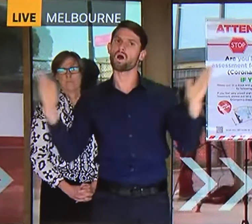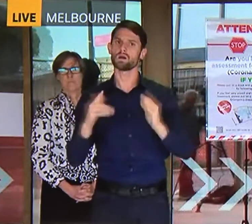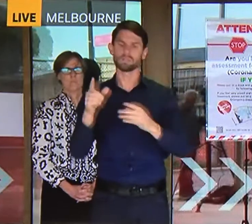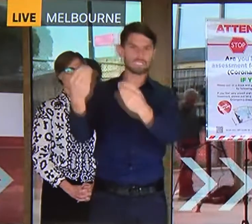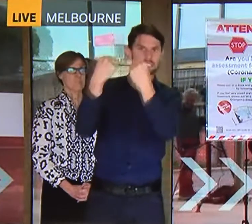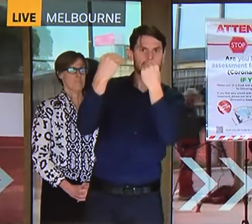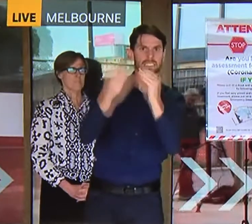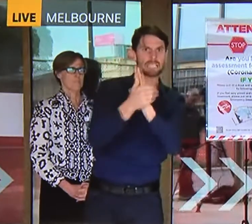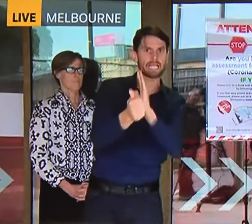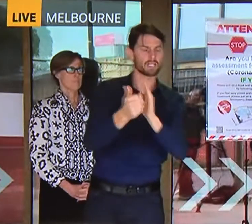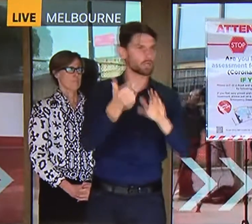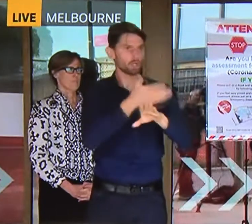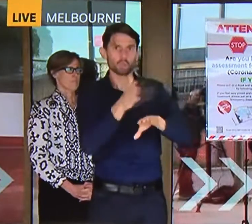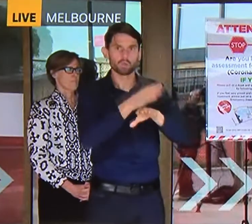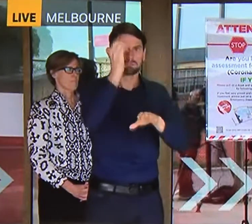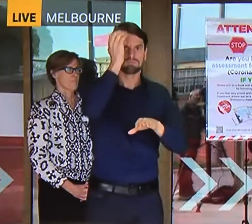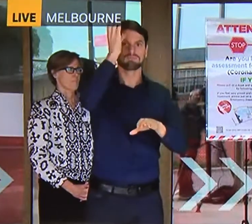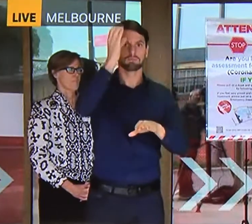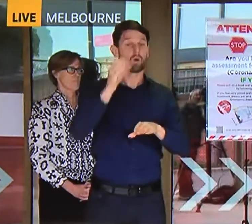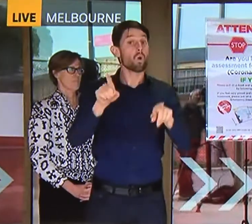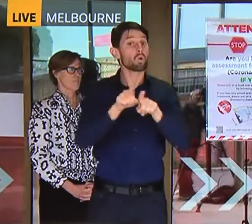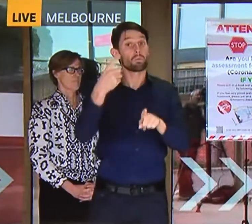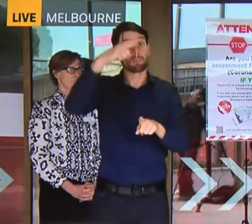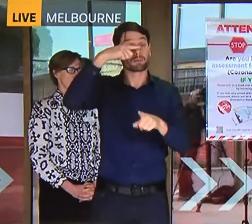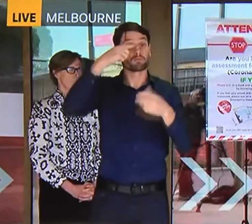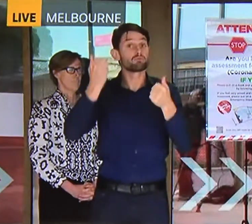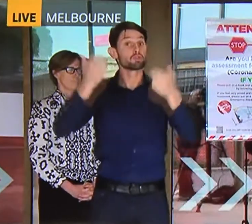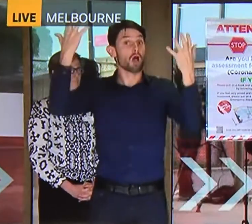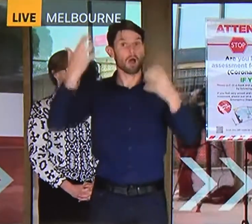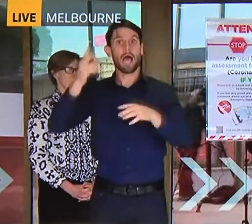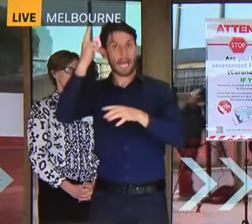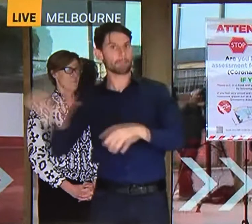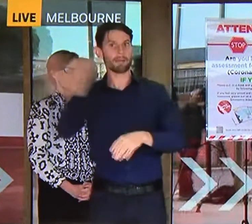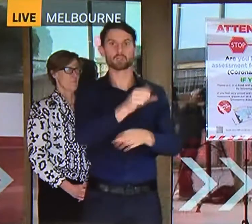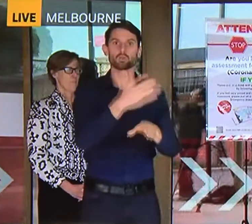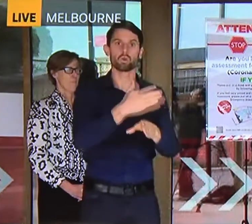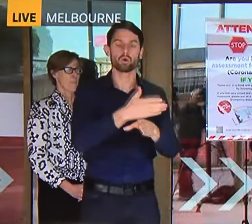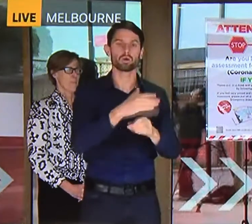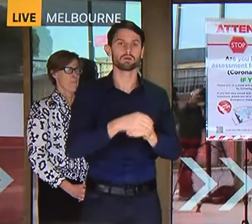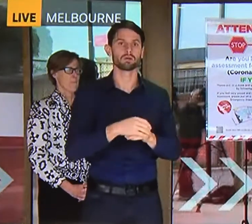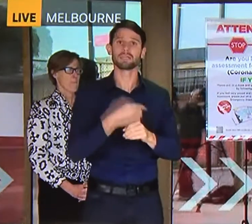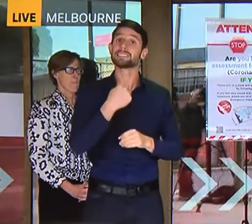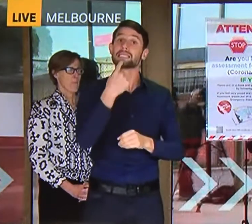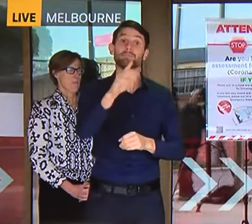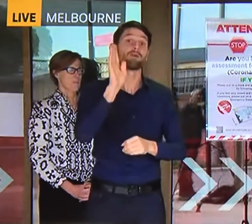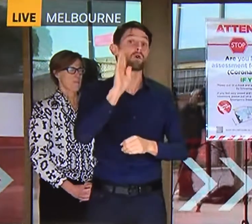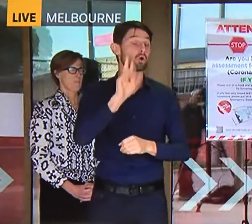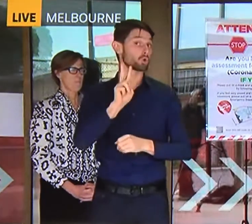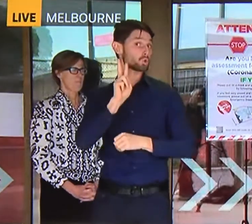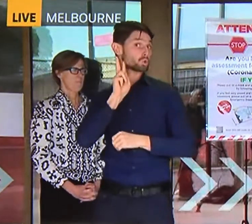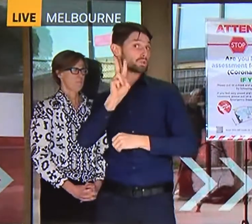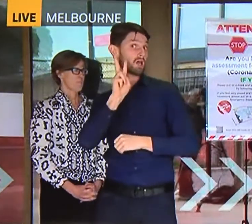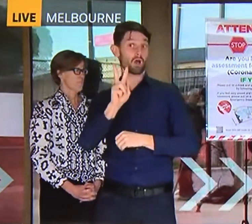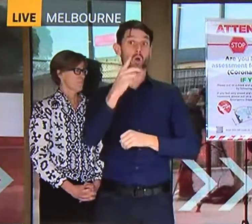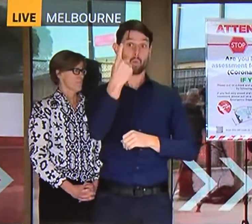the re-entrance into the workforce. As I say, 2 days ago it was 1,000, that was the figure the Chief Nursing